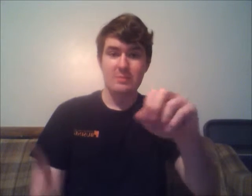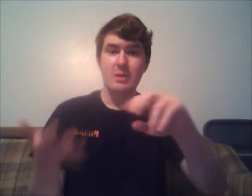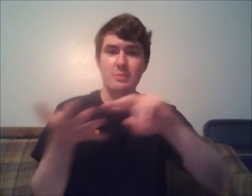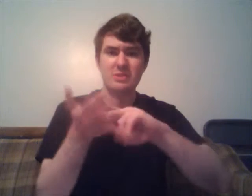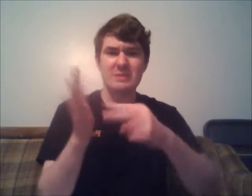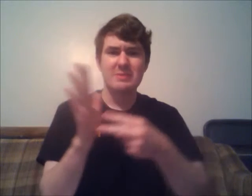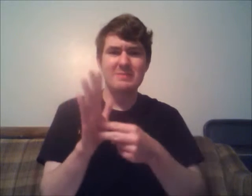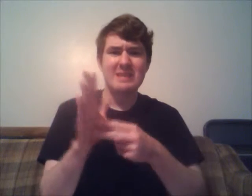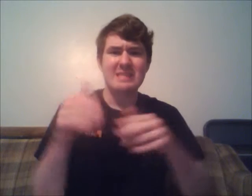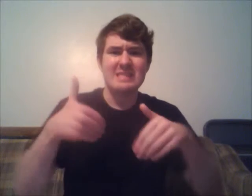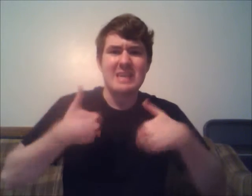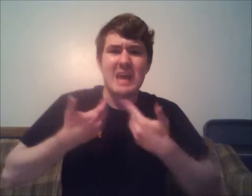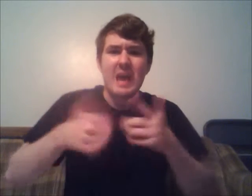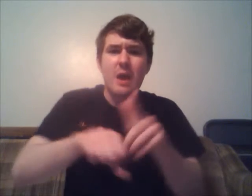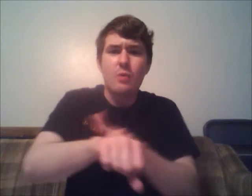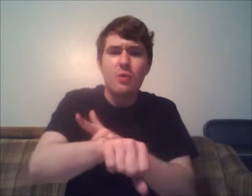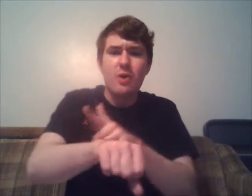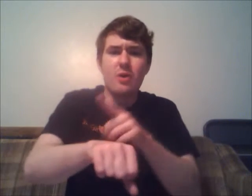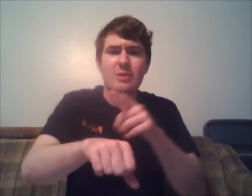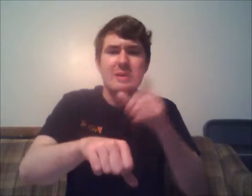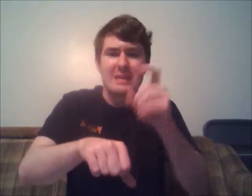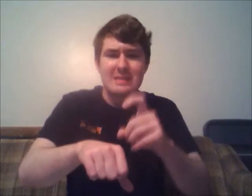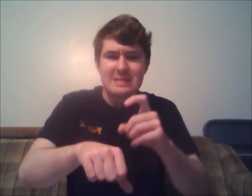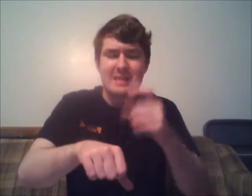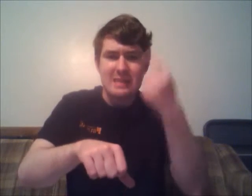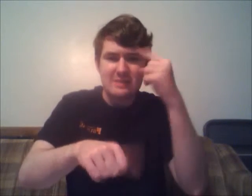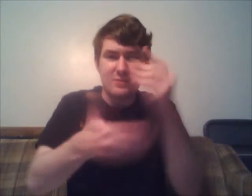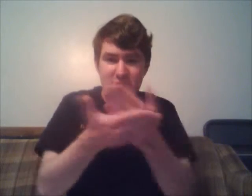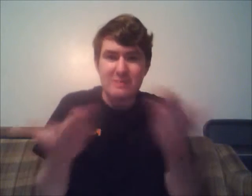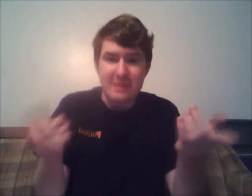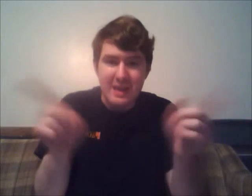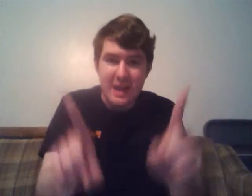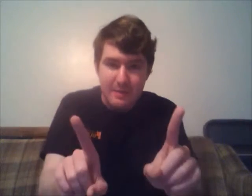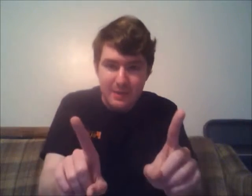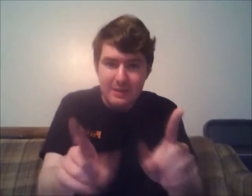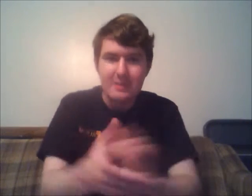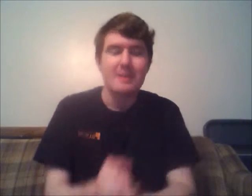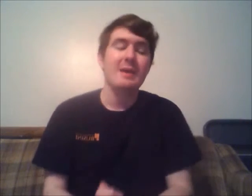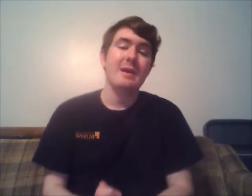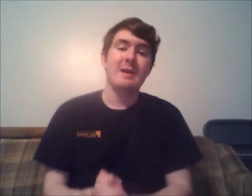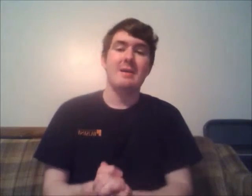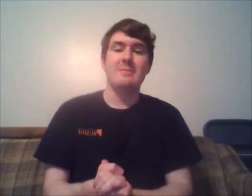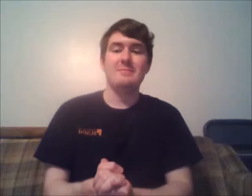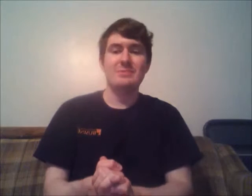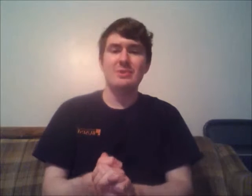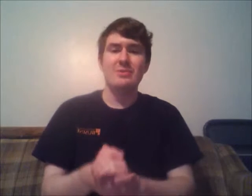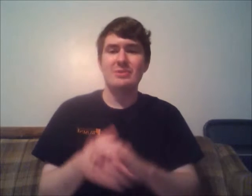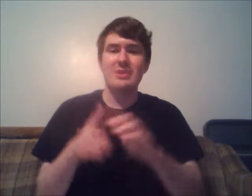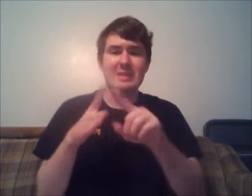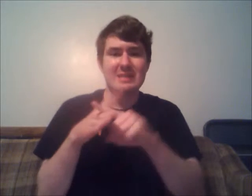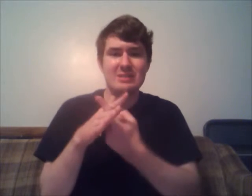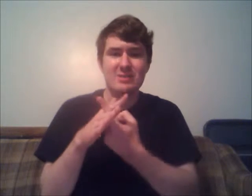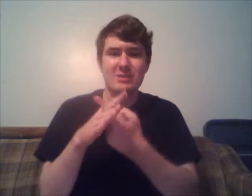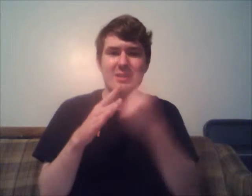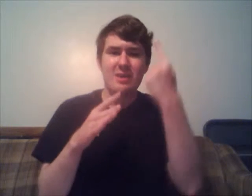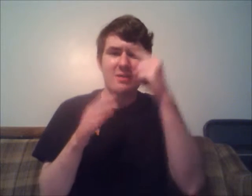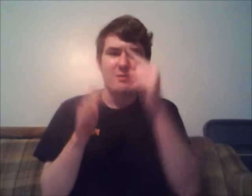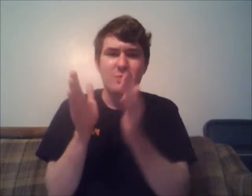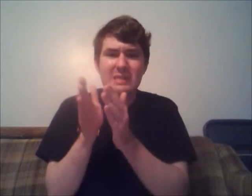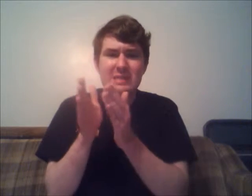which simply means like how long it takes for something to happen. So to go ahead and get started, for really